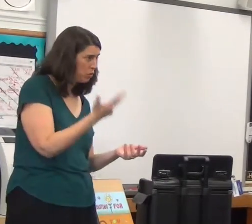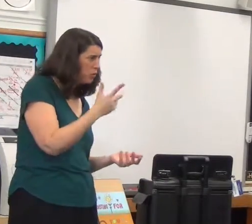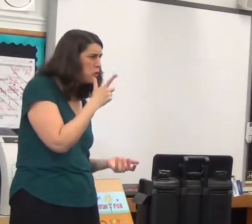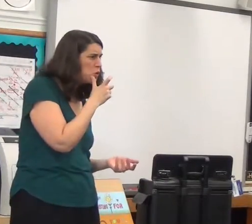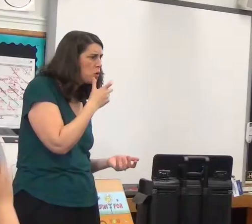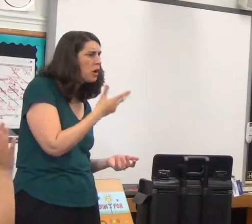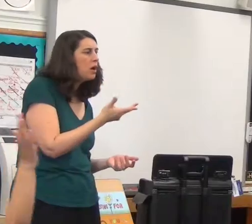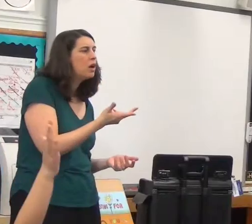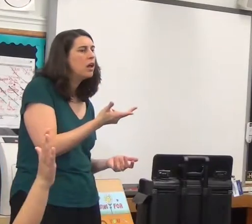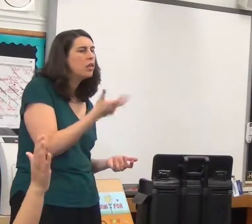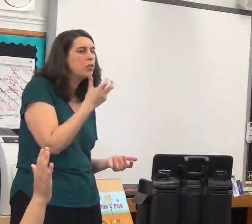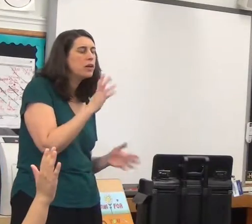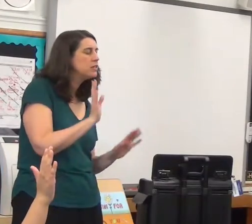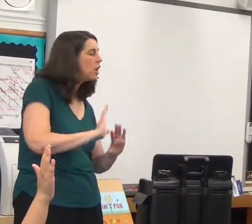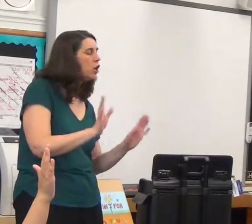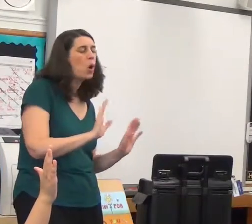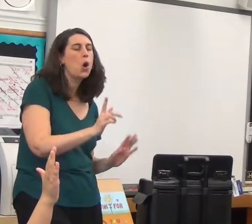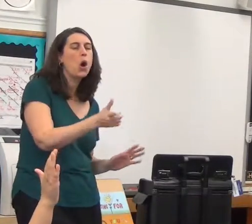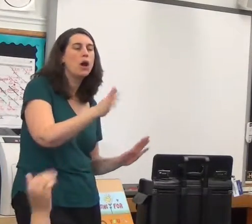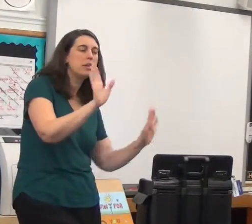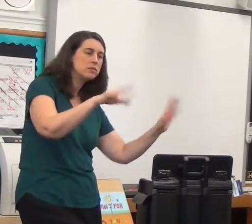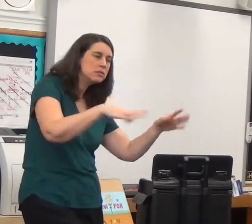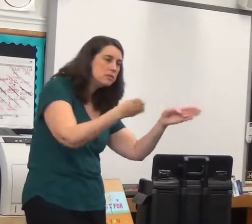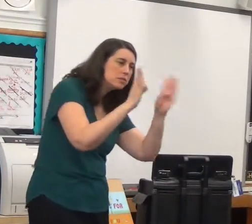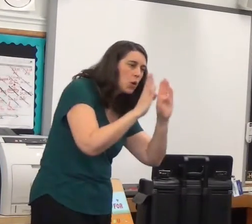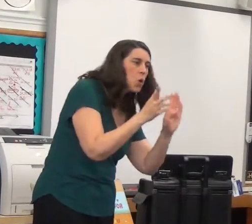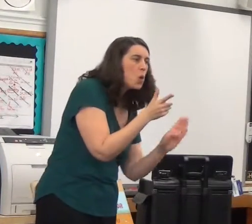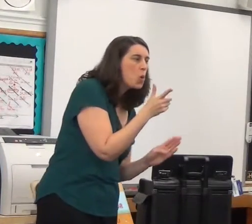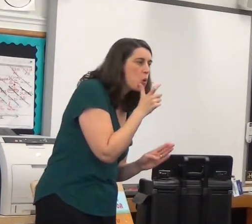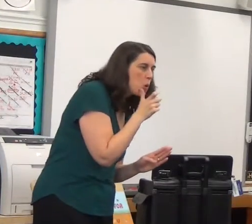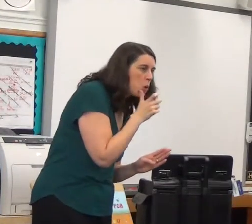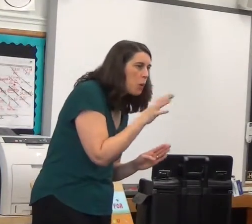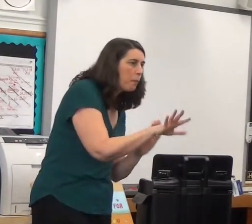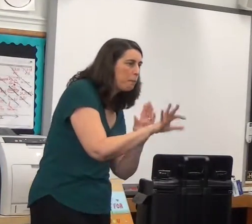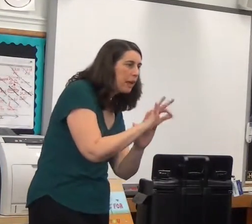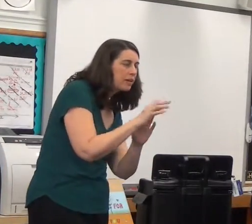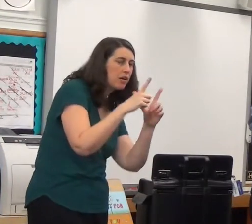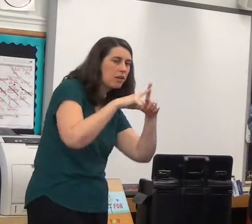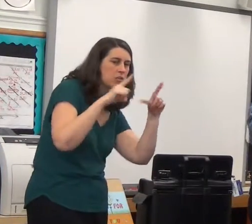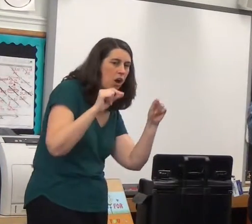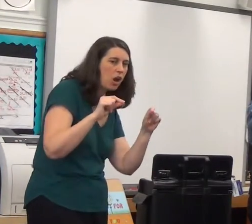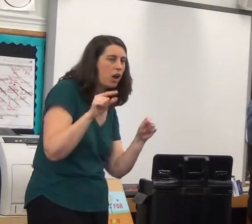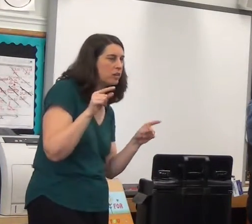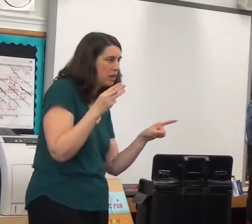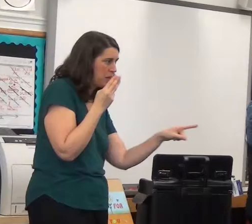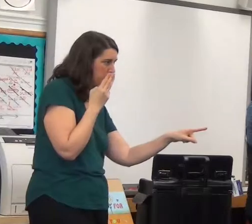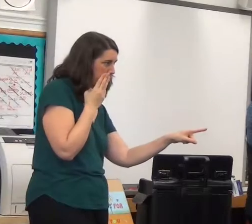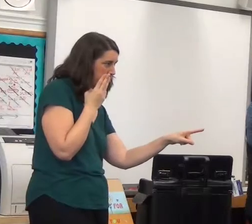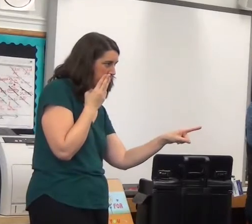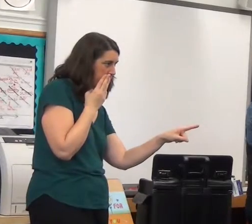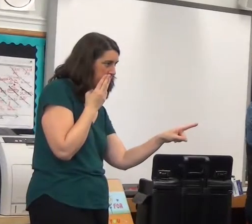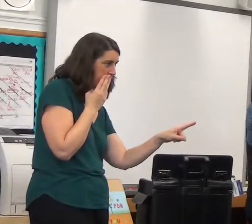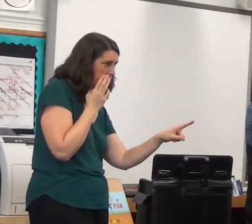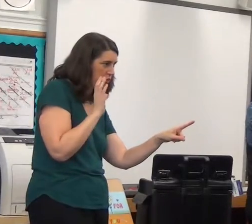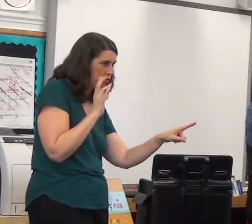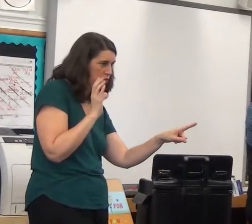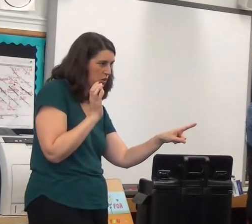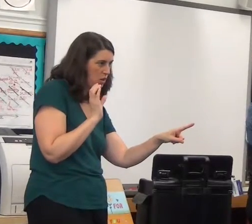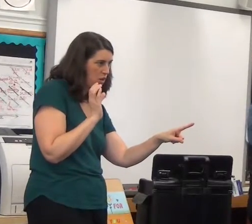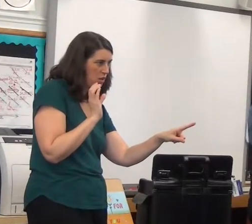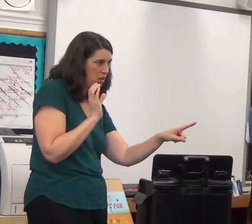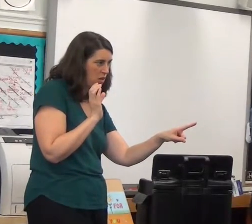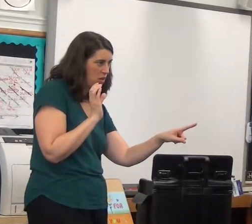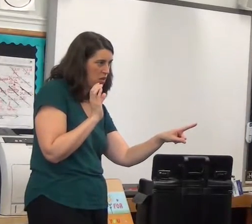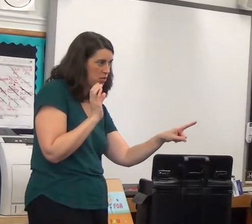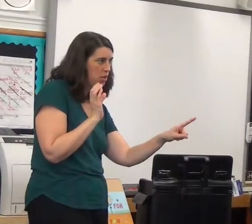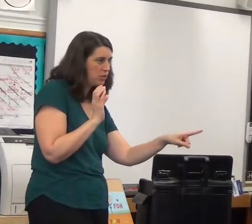you. Raise your hand if you chose a card. Let's see, it was over here. Over here, and who